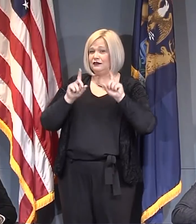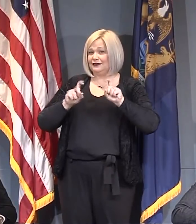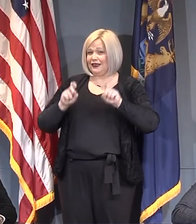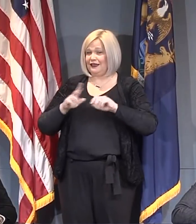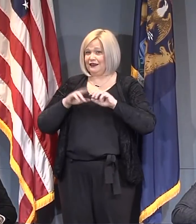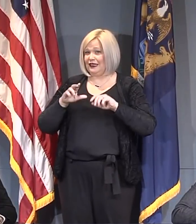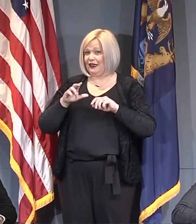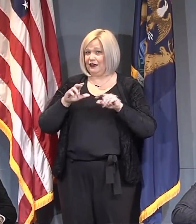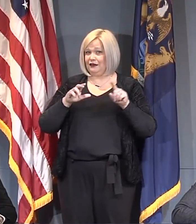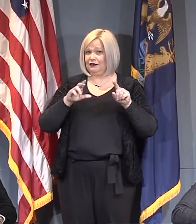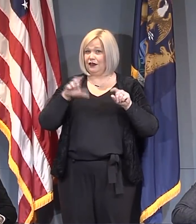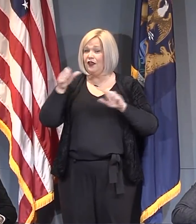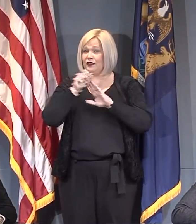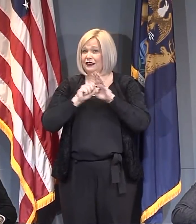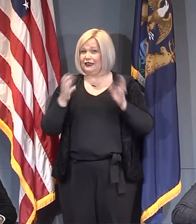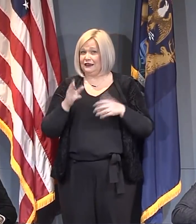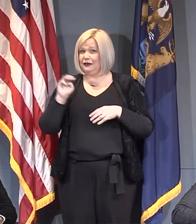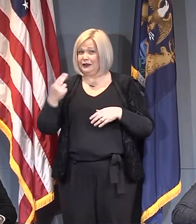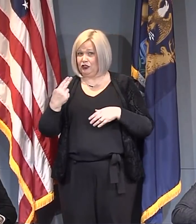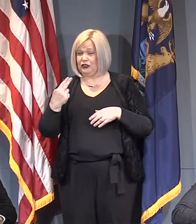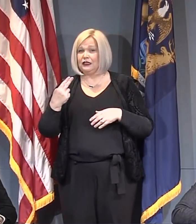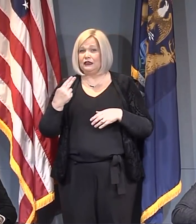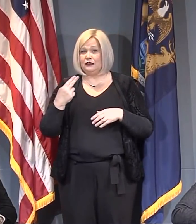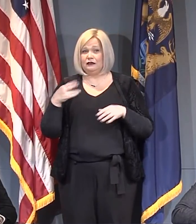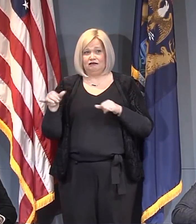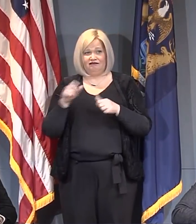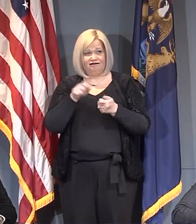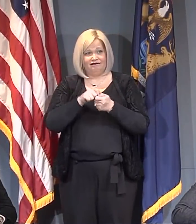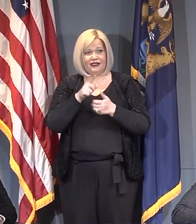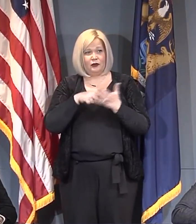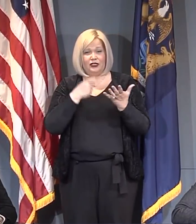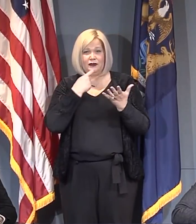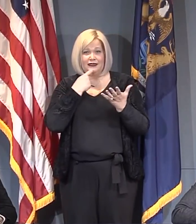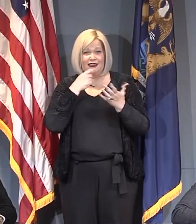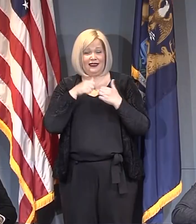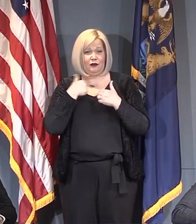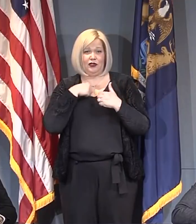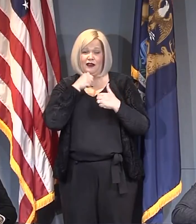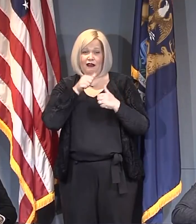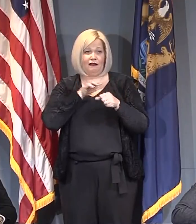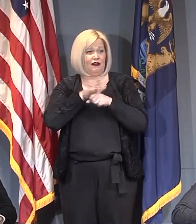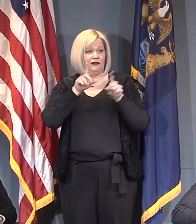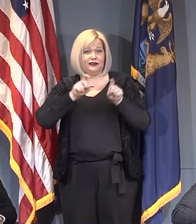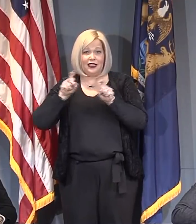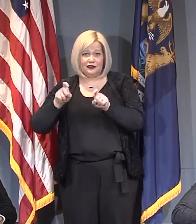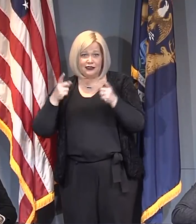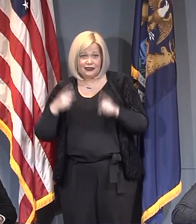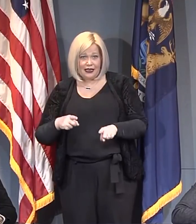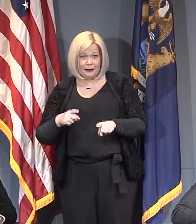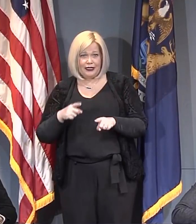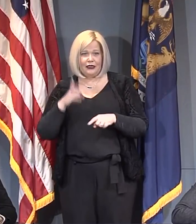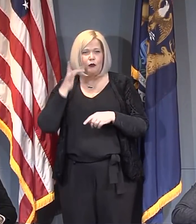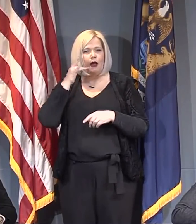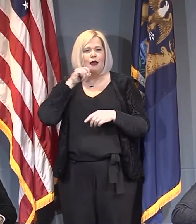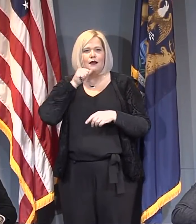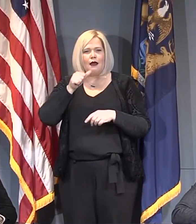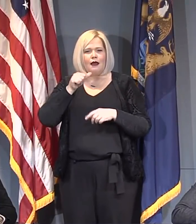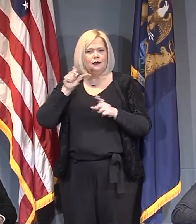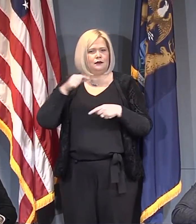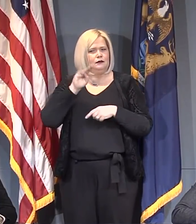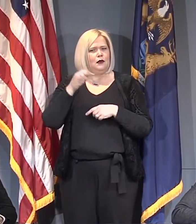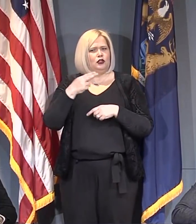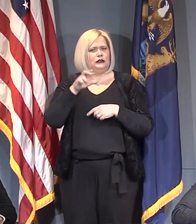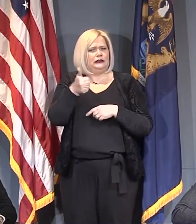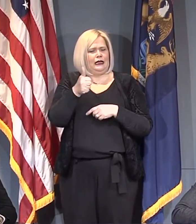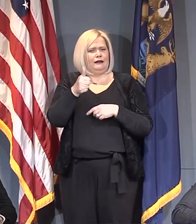same national shortage that Michigan is. What's your explanation for why Michigan lags and what's happened since March 10th? And is there a